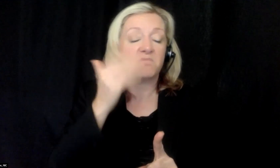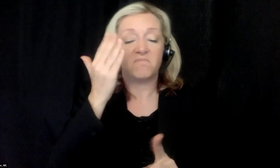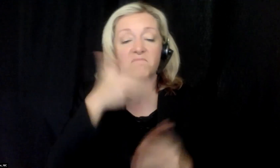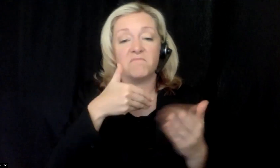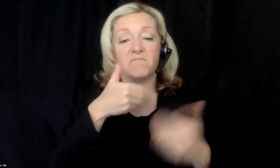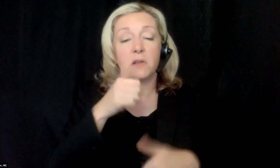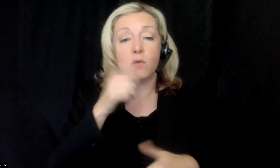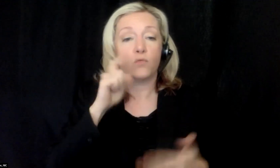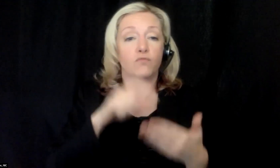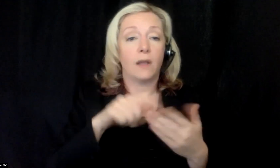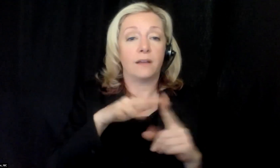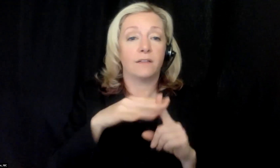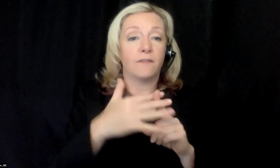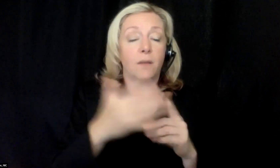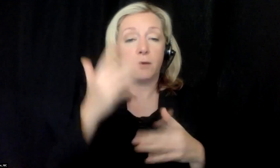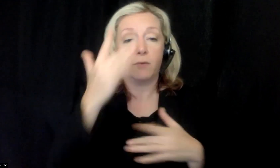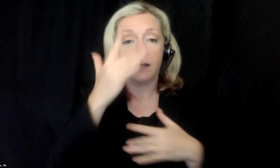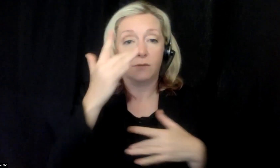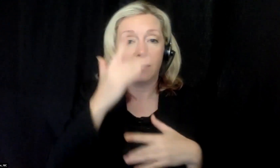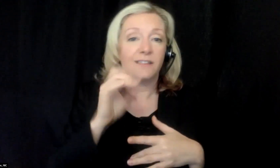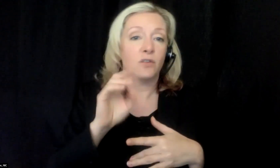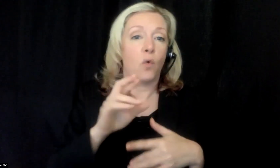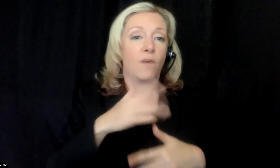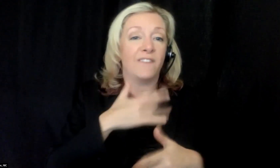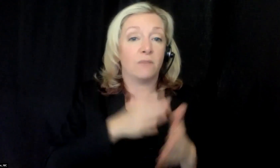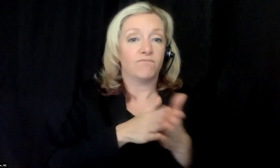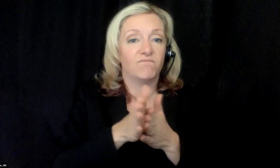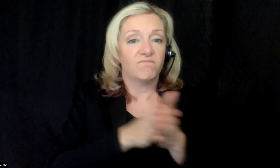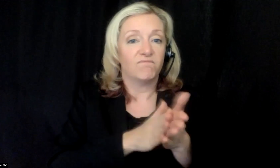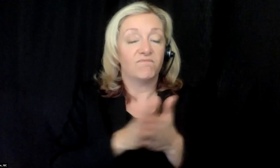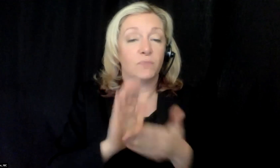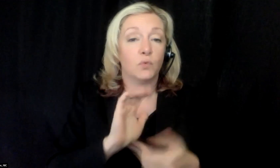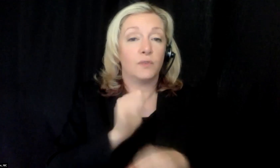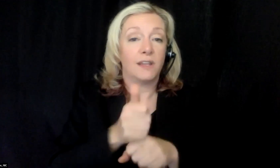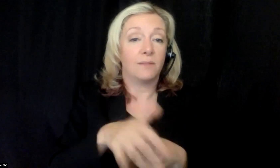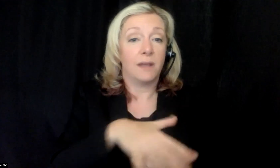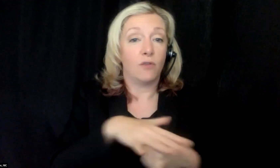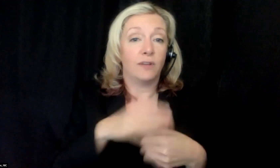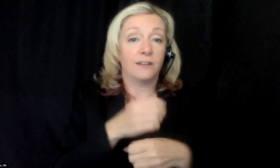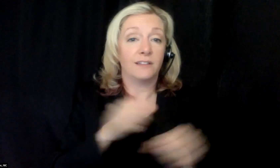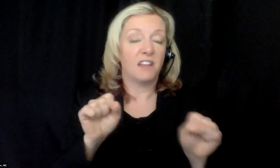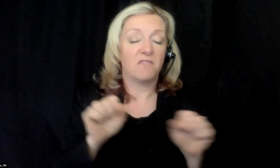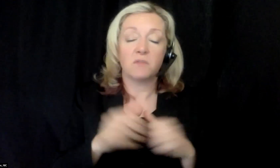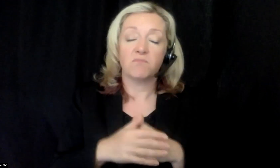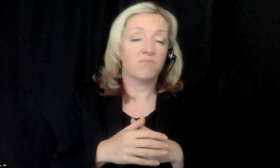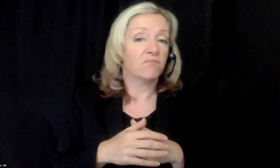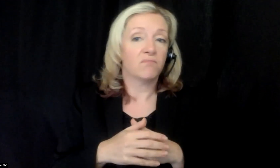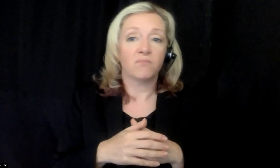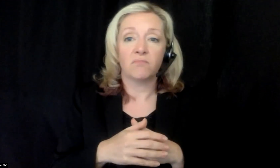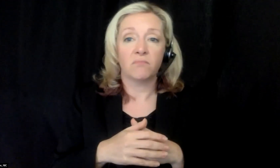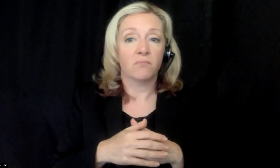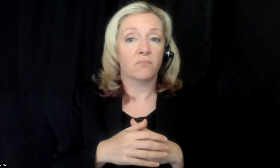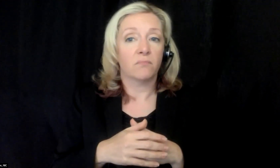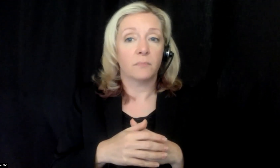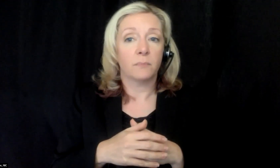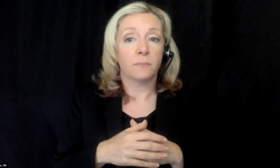environmental illness or taking precaution and creating safe places. The priorities that are set by